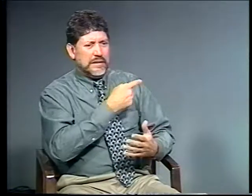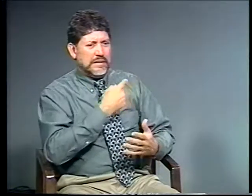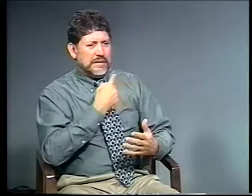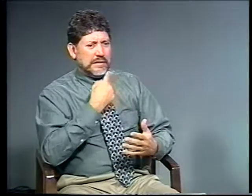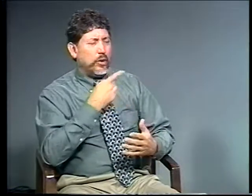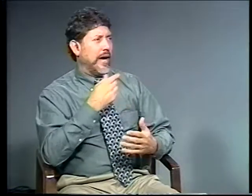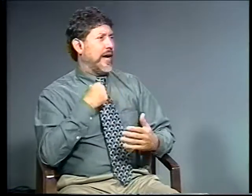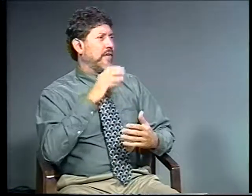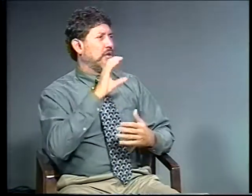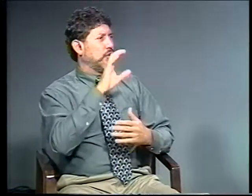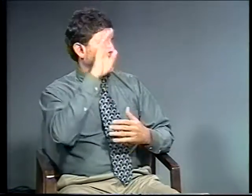his response was,